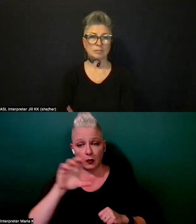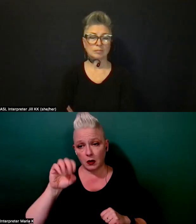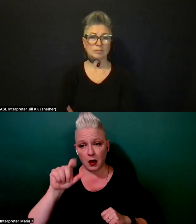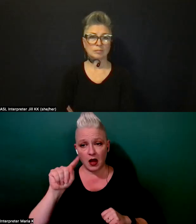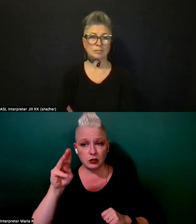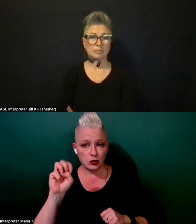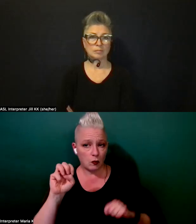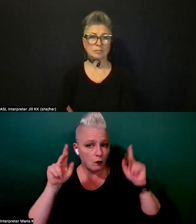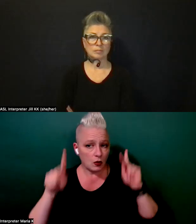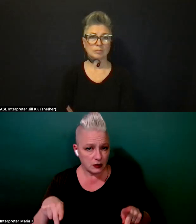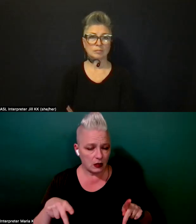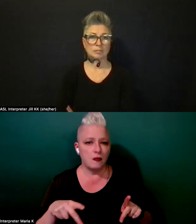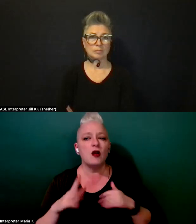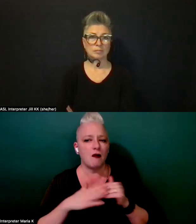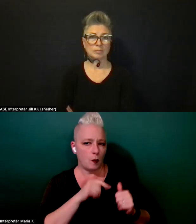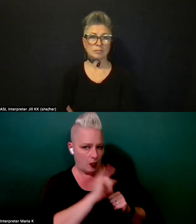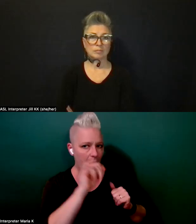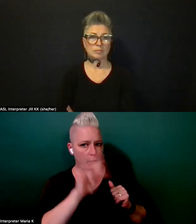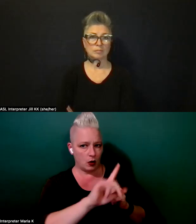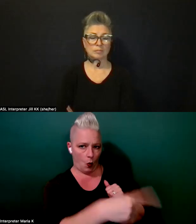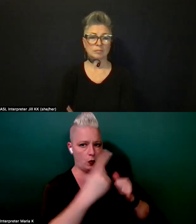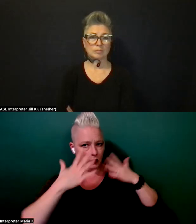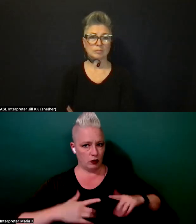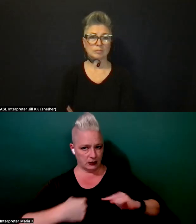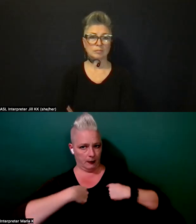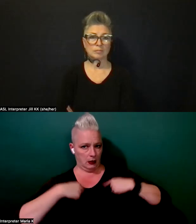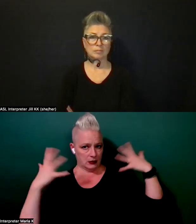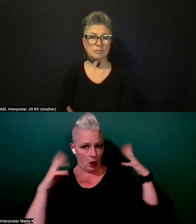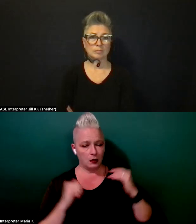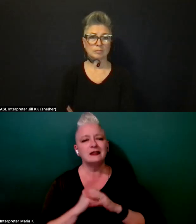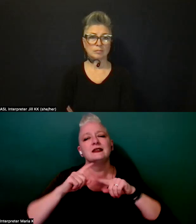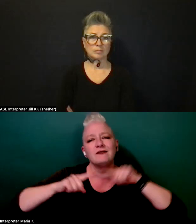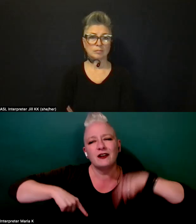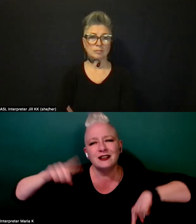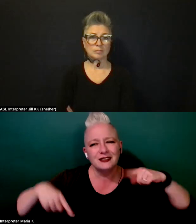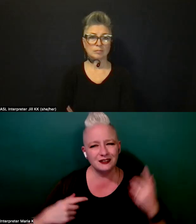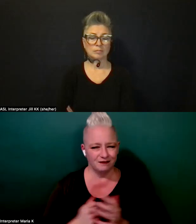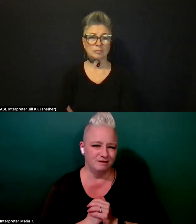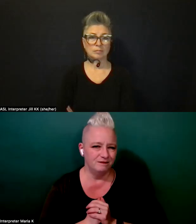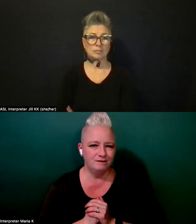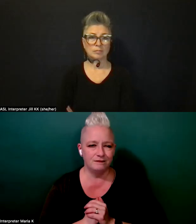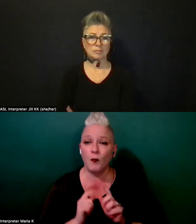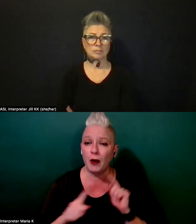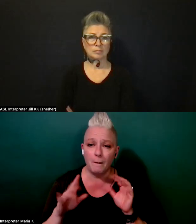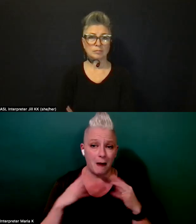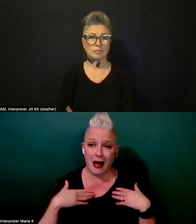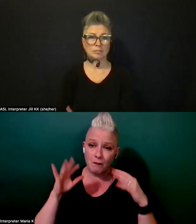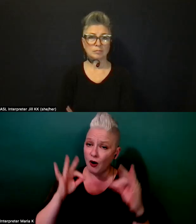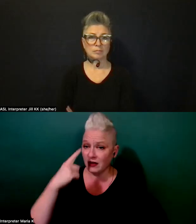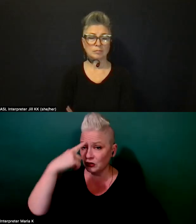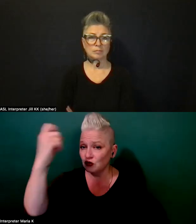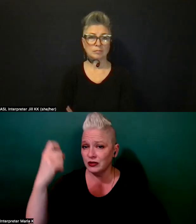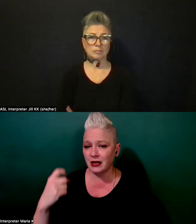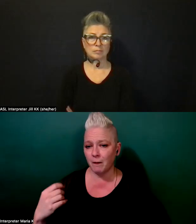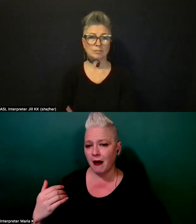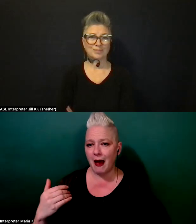comfortable with being dressed by. So it varies. But yeah, I mean, the dream would be I just have like